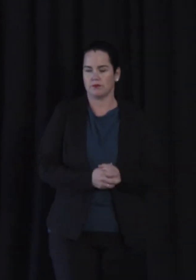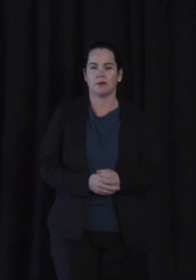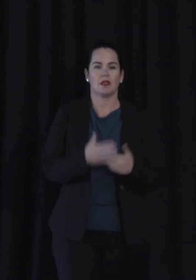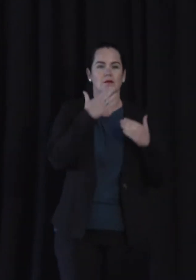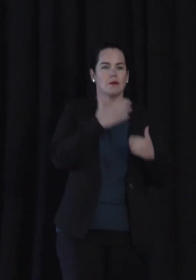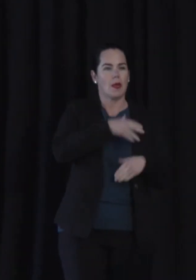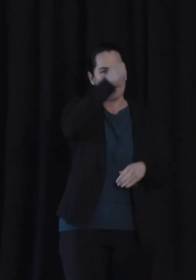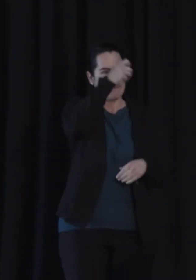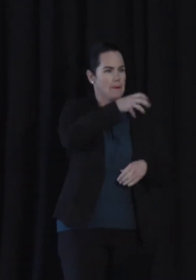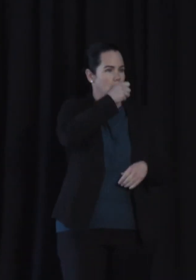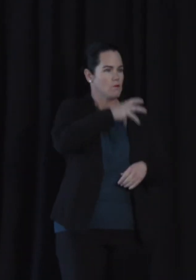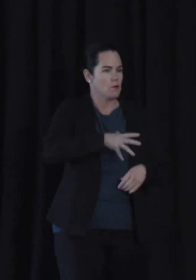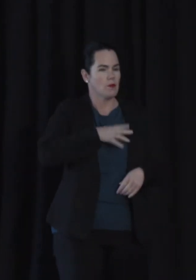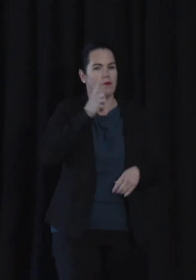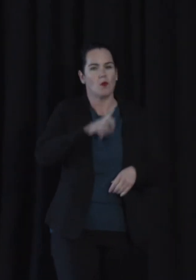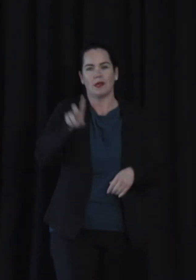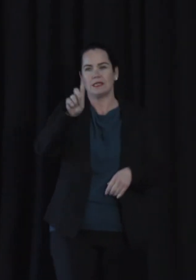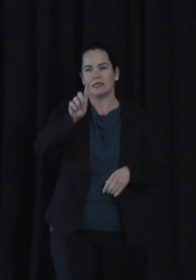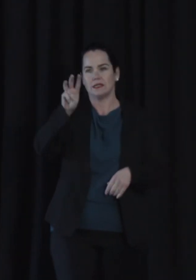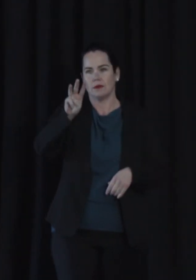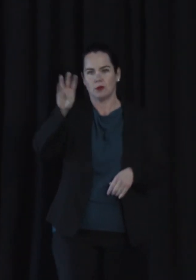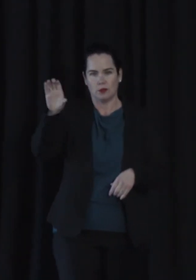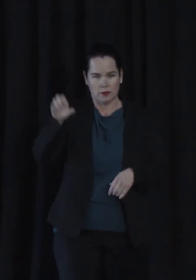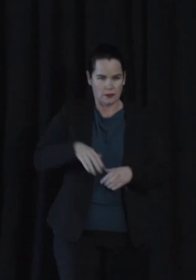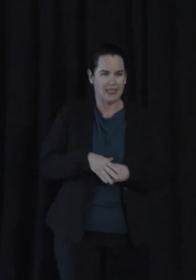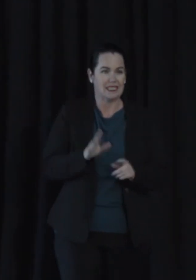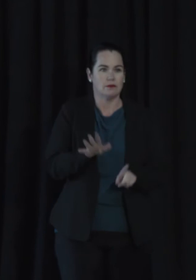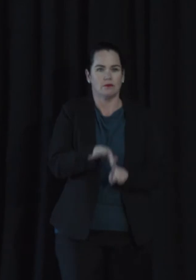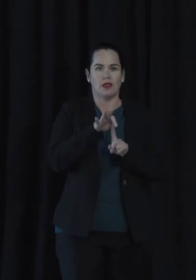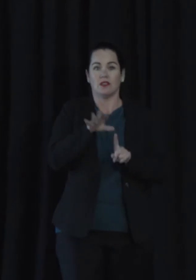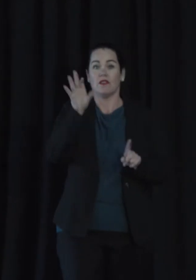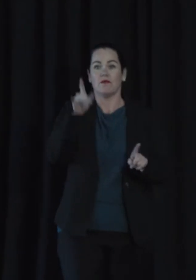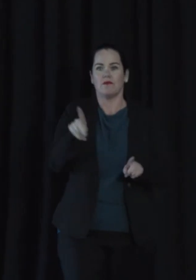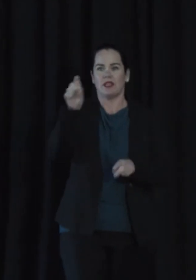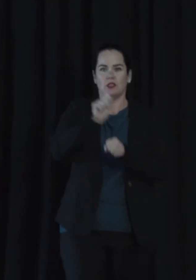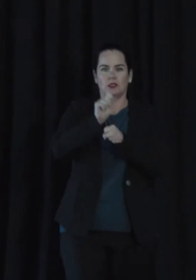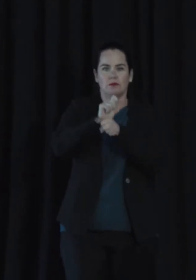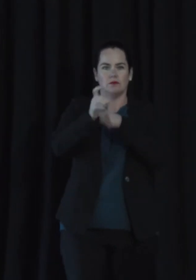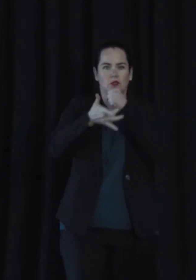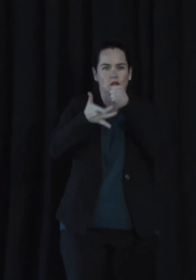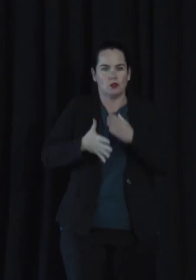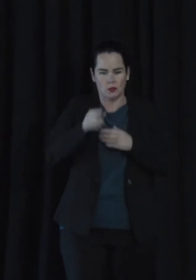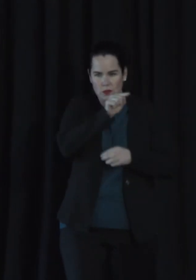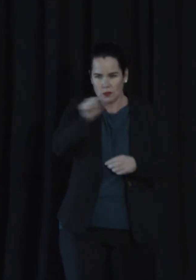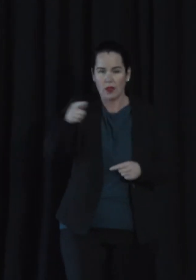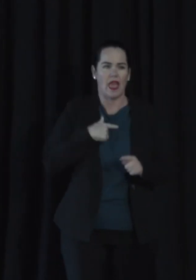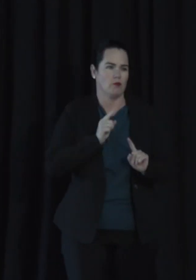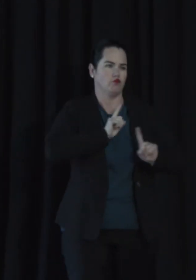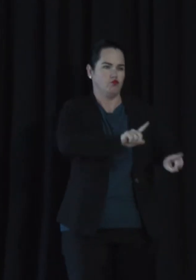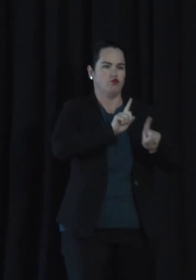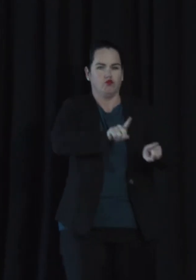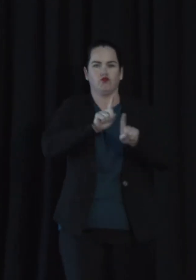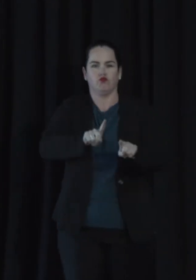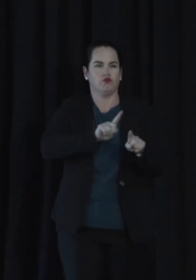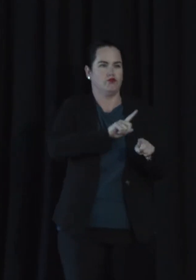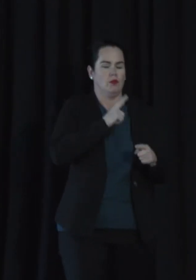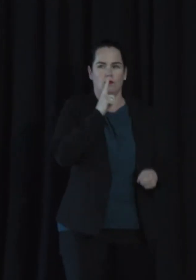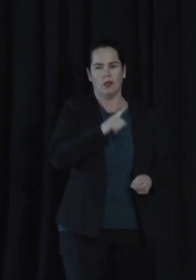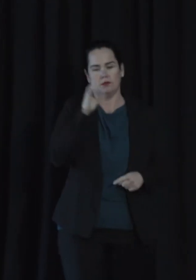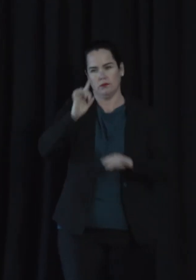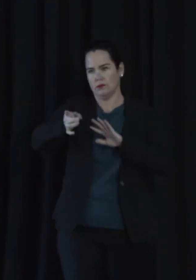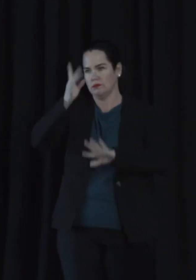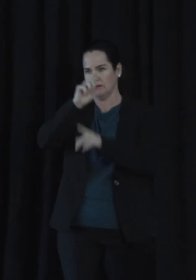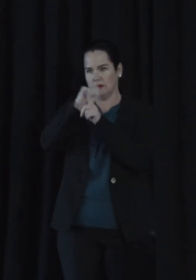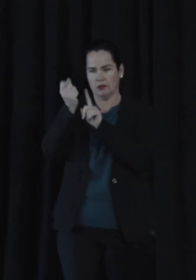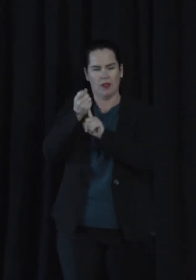of DWSD, especially the field service technicians who are out there working in adverse conditions, dealing